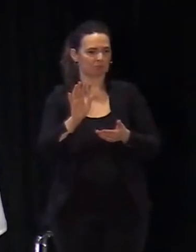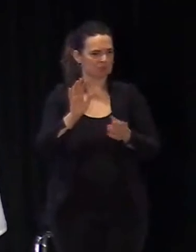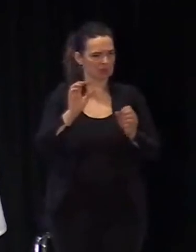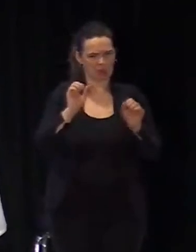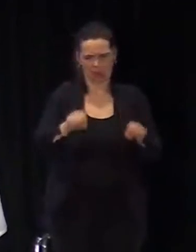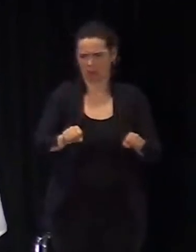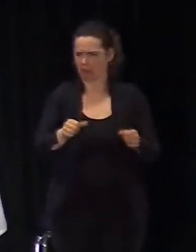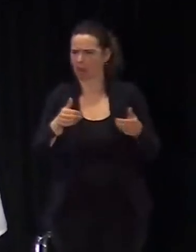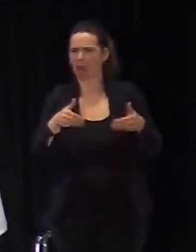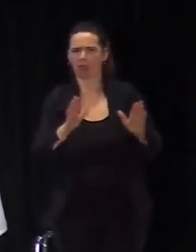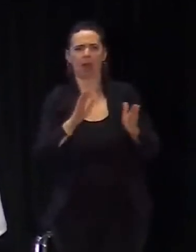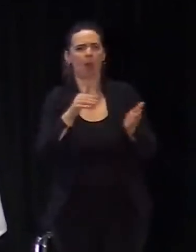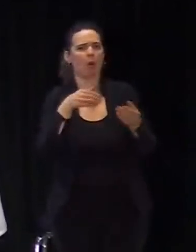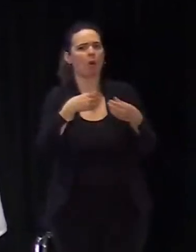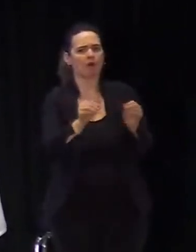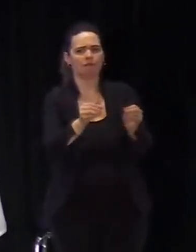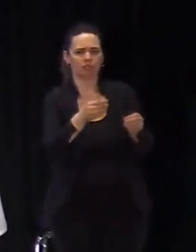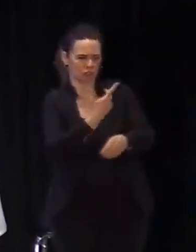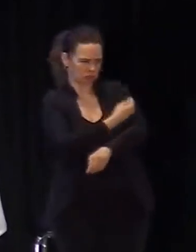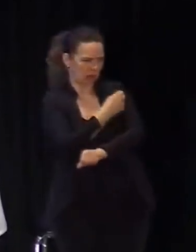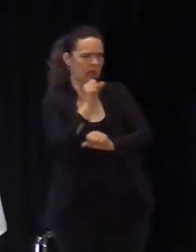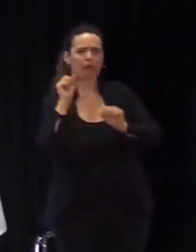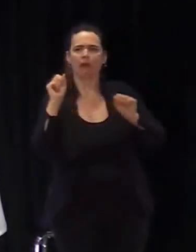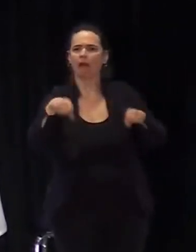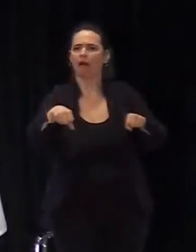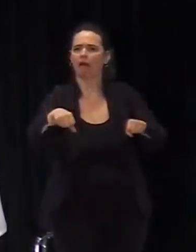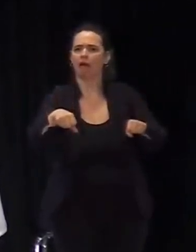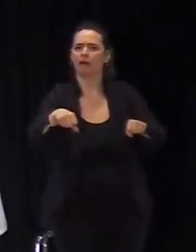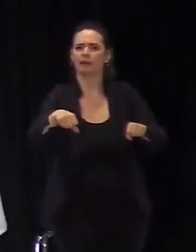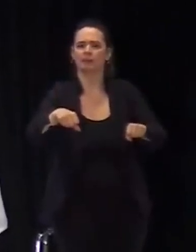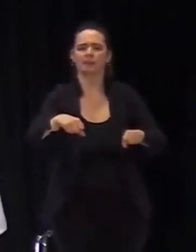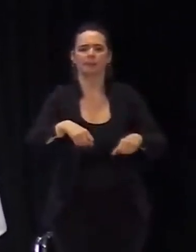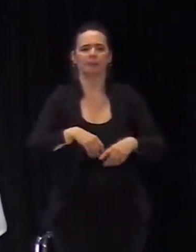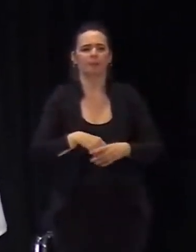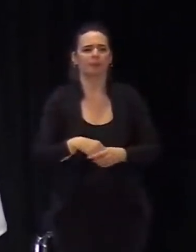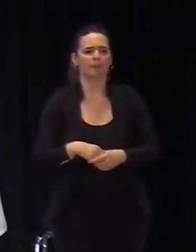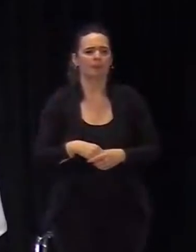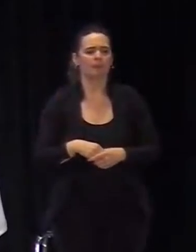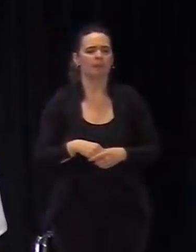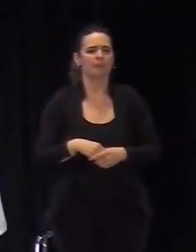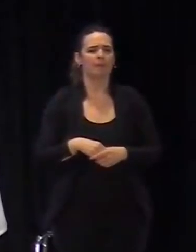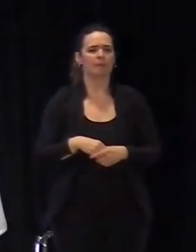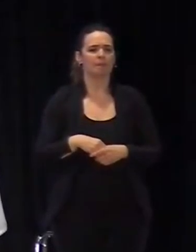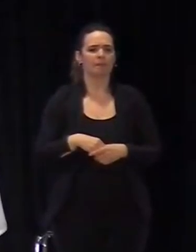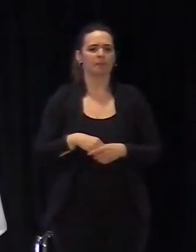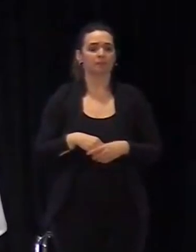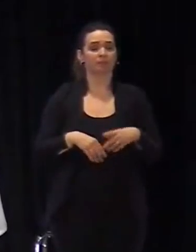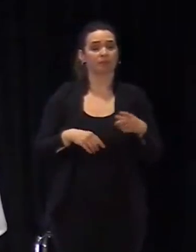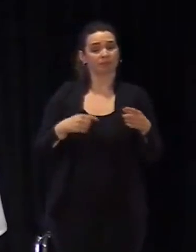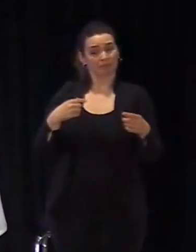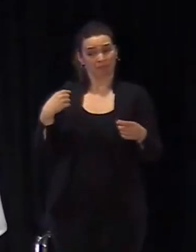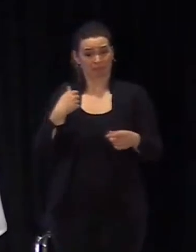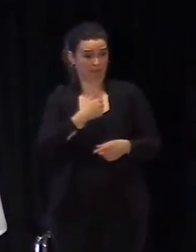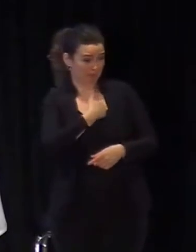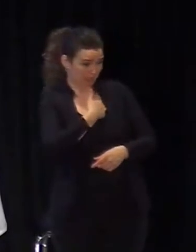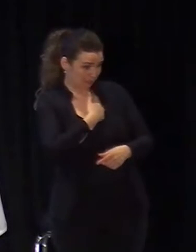have a pre-registration process. What we need to work out logistically, and Dr. Gupta and I need to figure this out, is whether or not